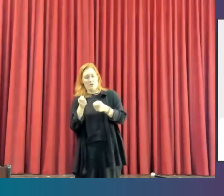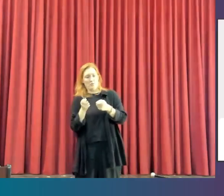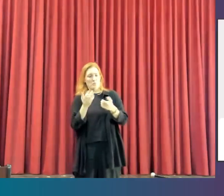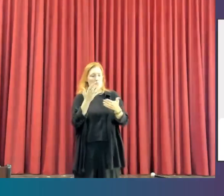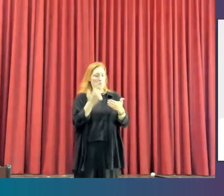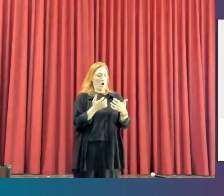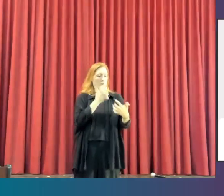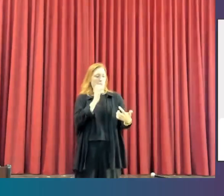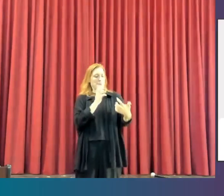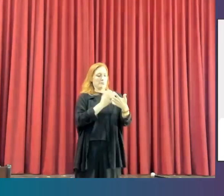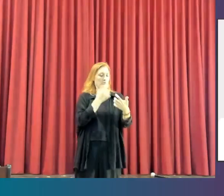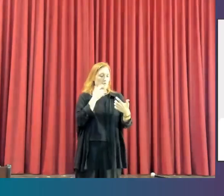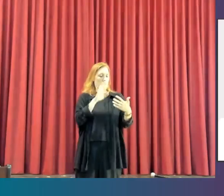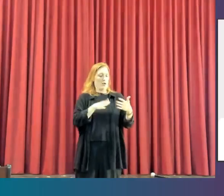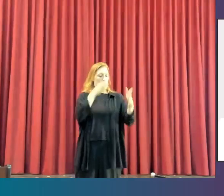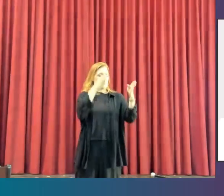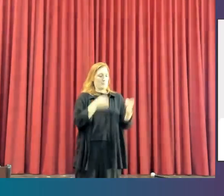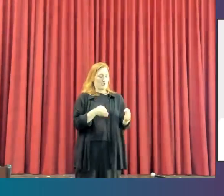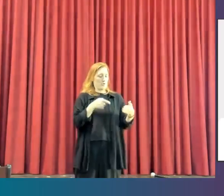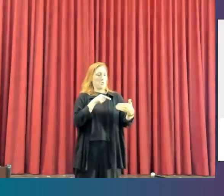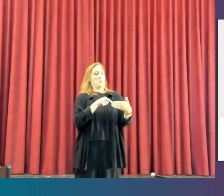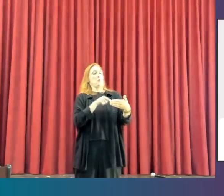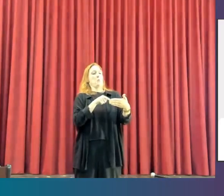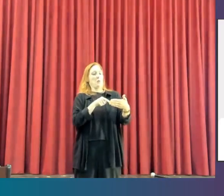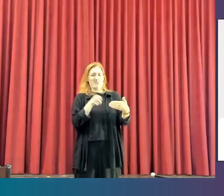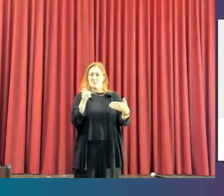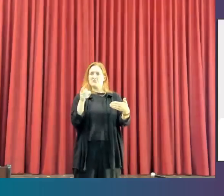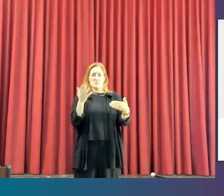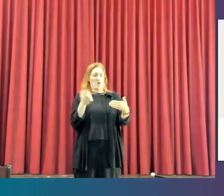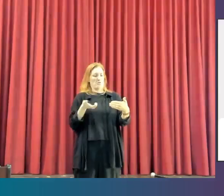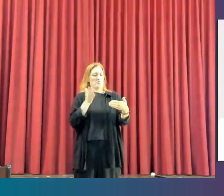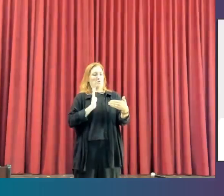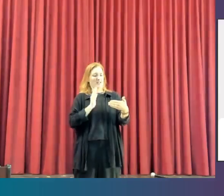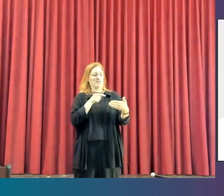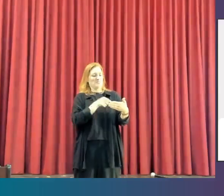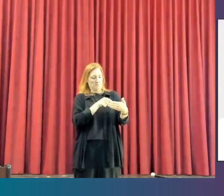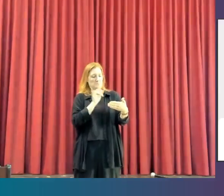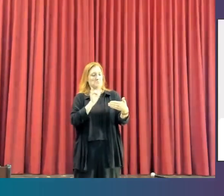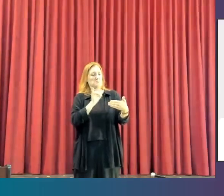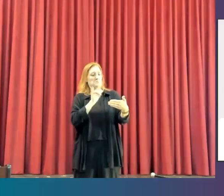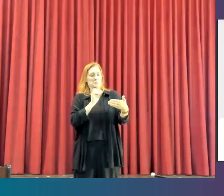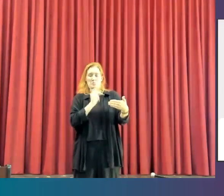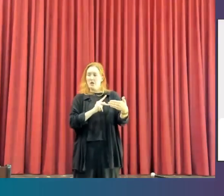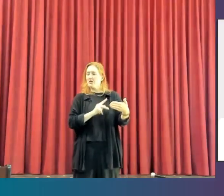and we're requesting it because it's going to make it more accessible for us.